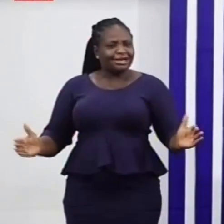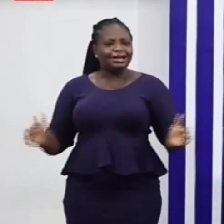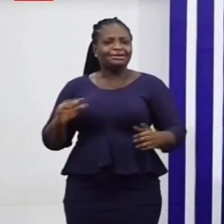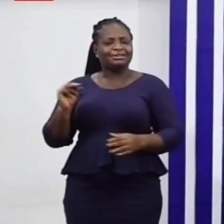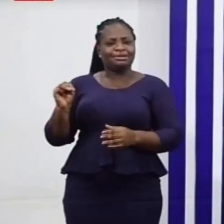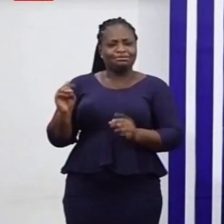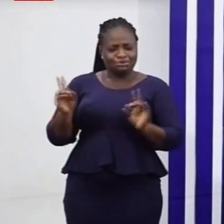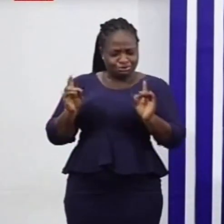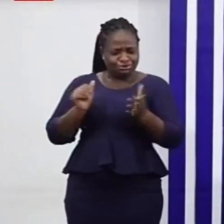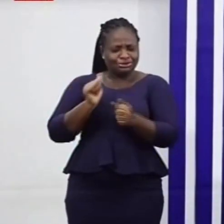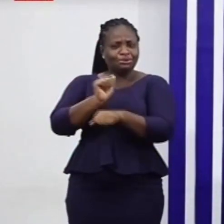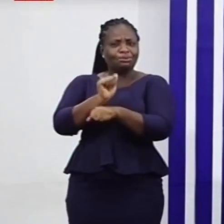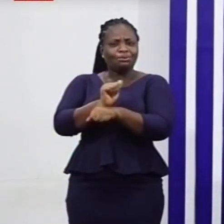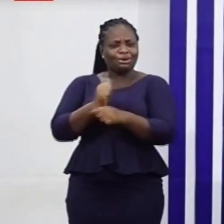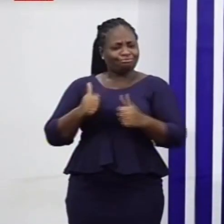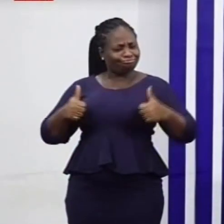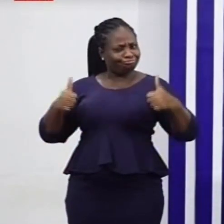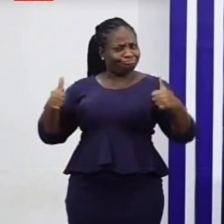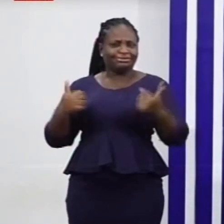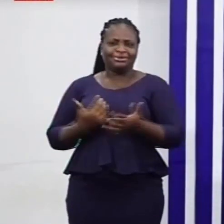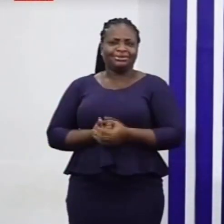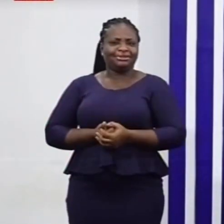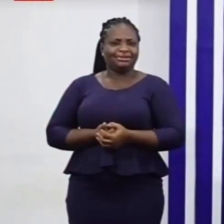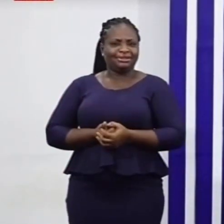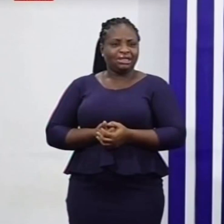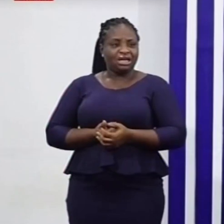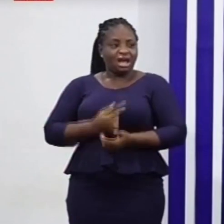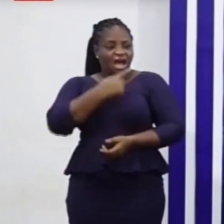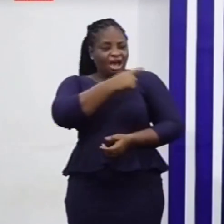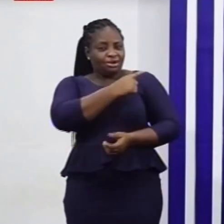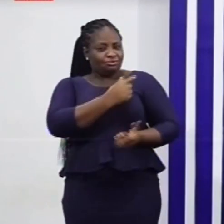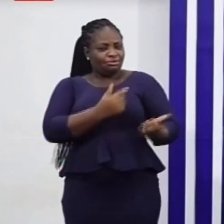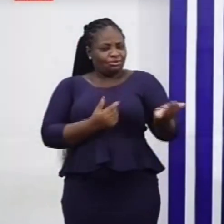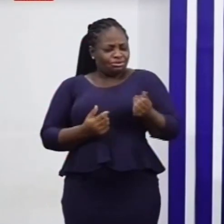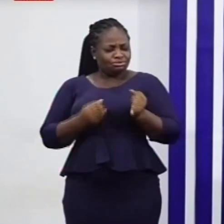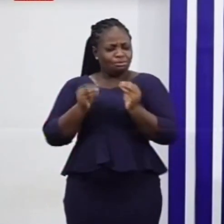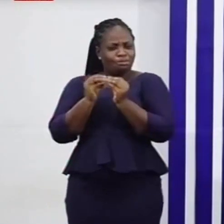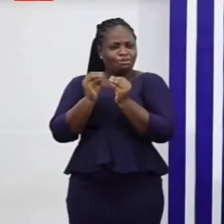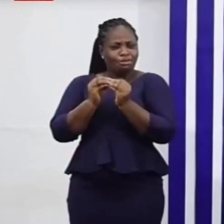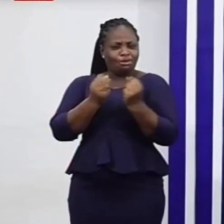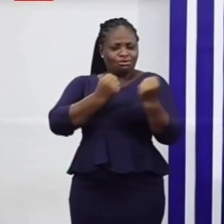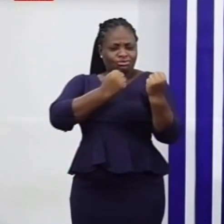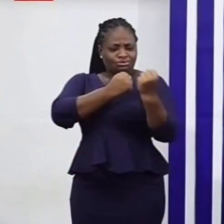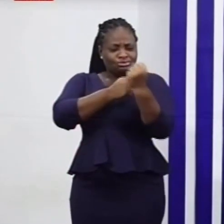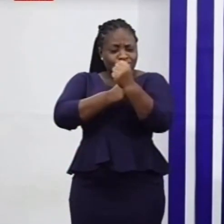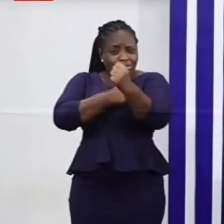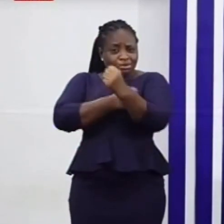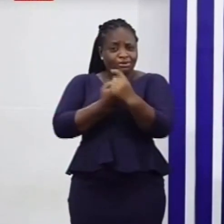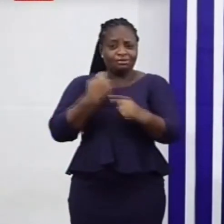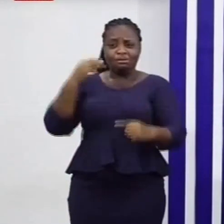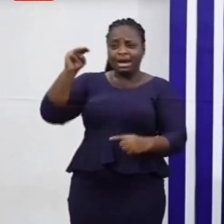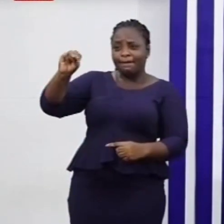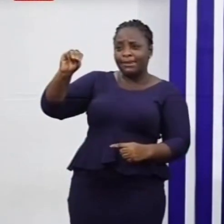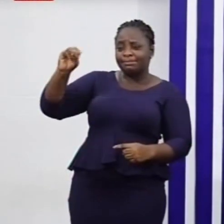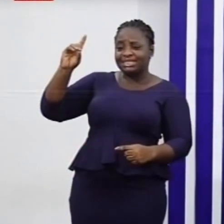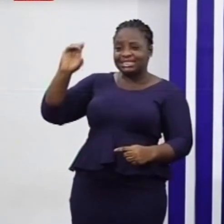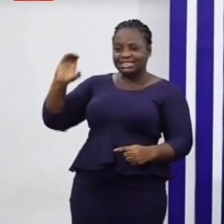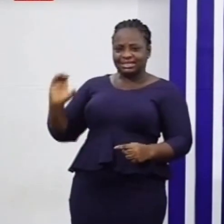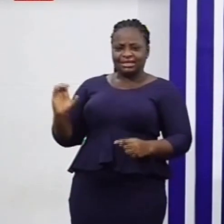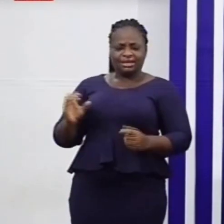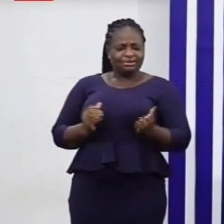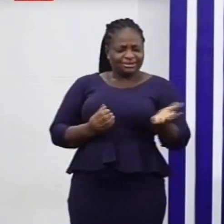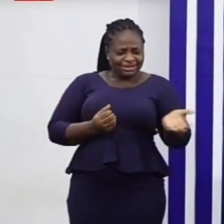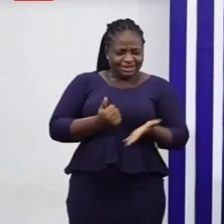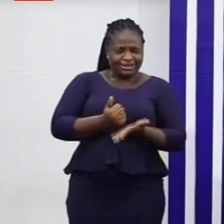to do the job and do it well. I have got tremendous support from some of the MCEs. They assisted me to get the forward